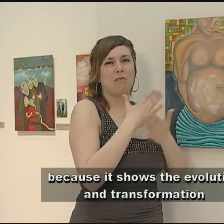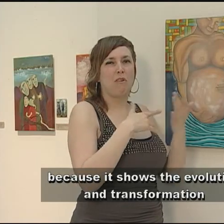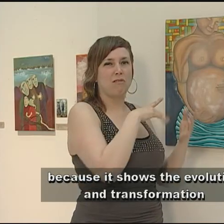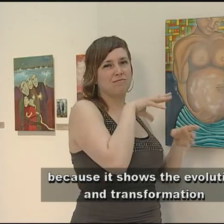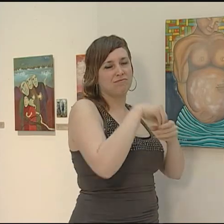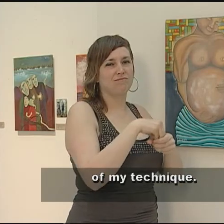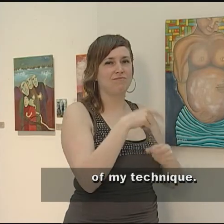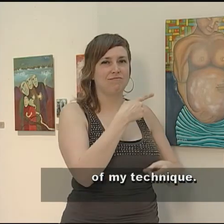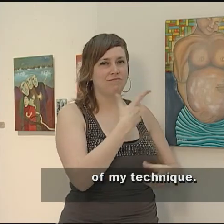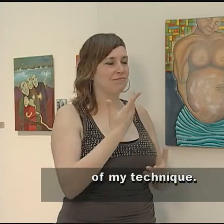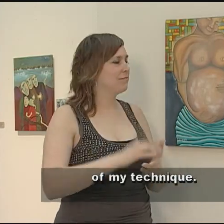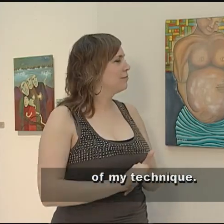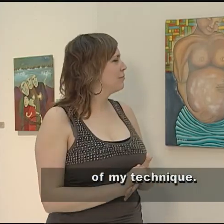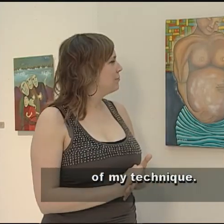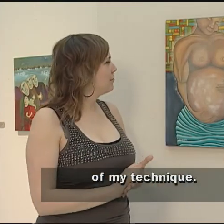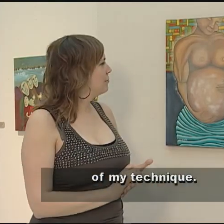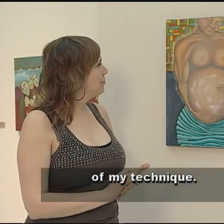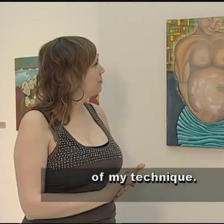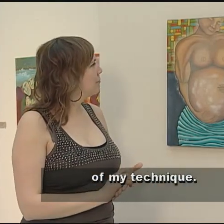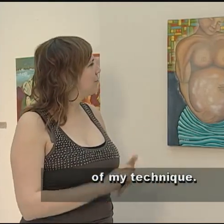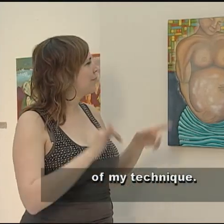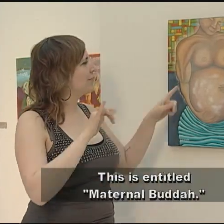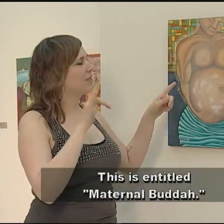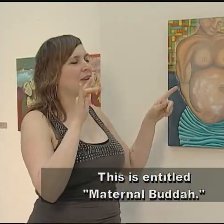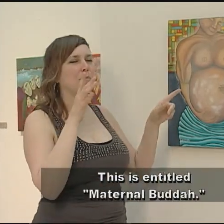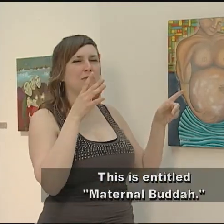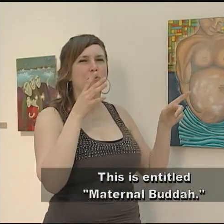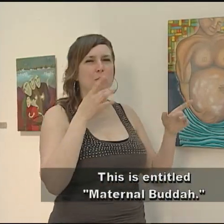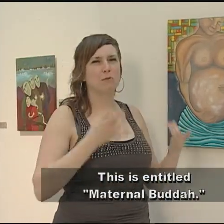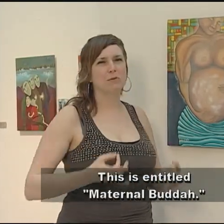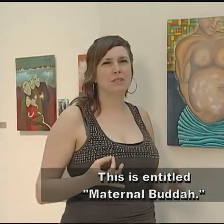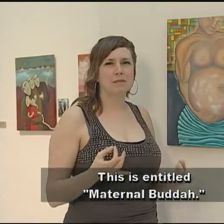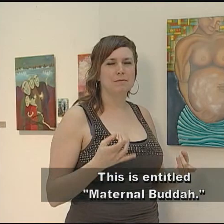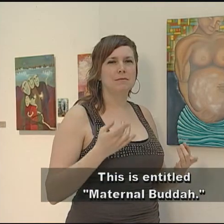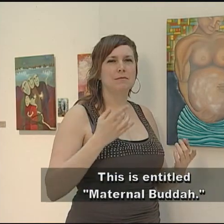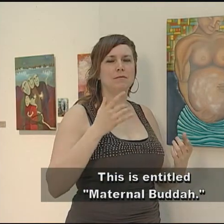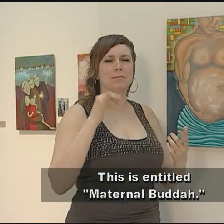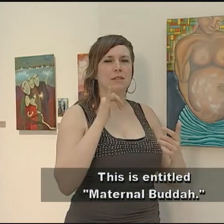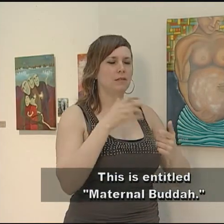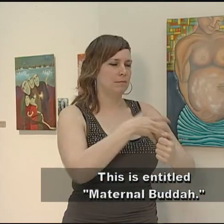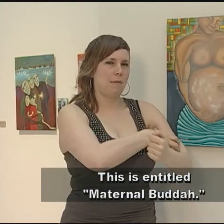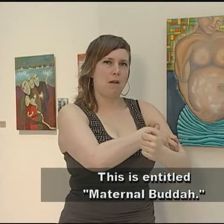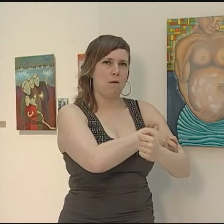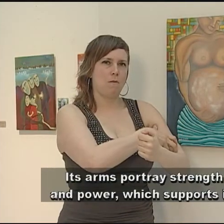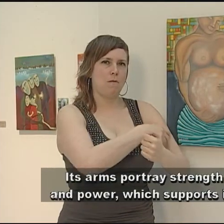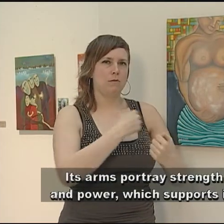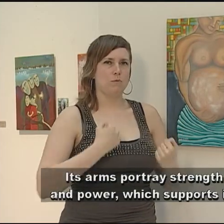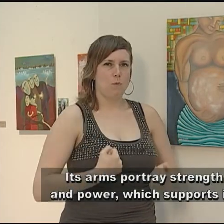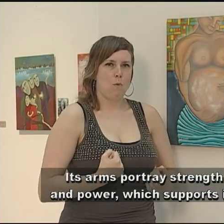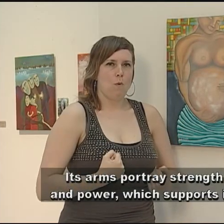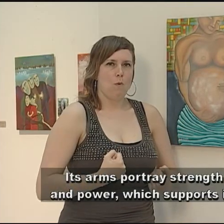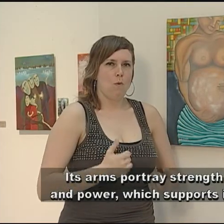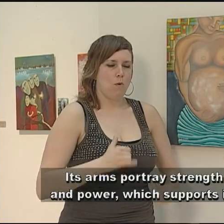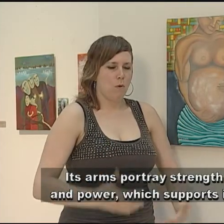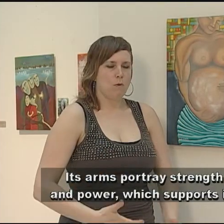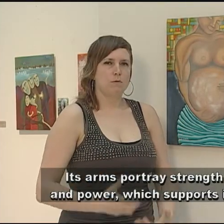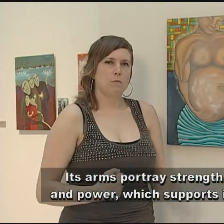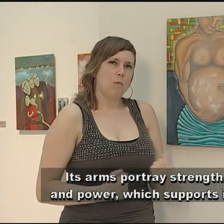and transformation of my technique. This is entitled Maternal Buddha. Its arms portray strength and